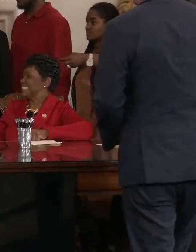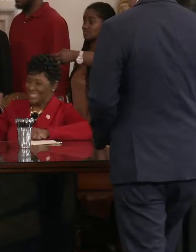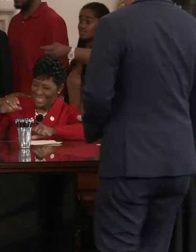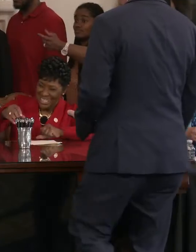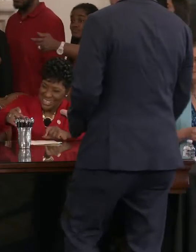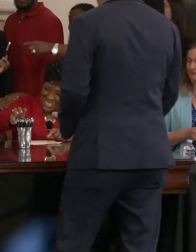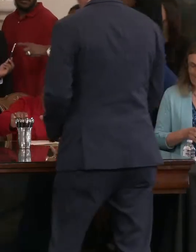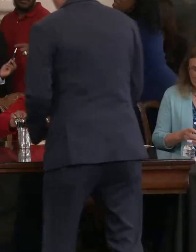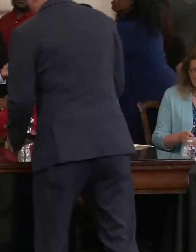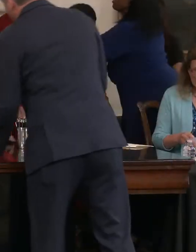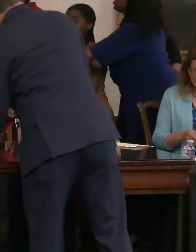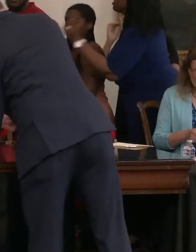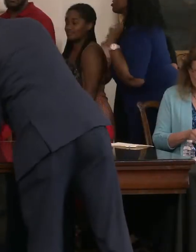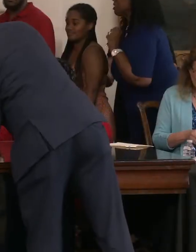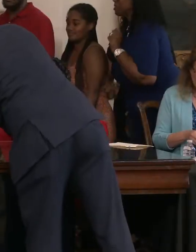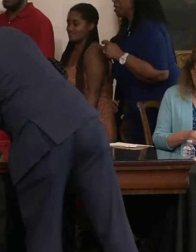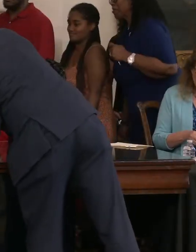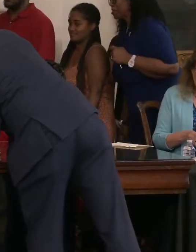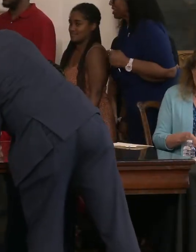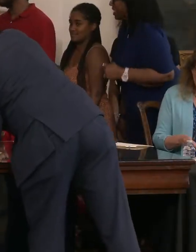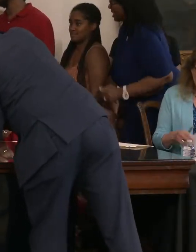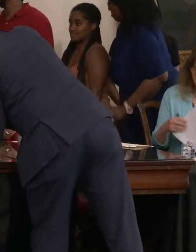You can take two.